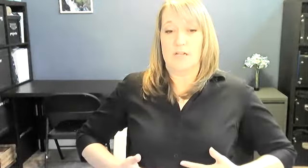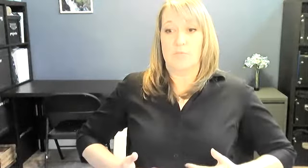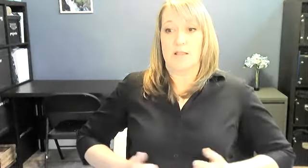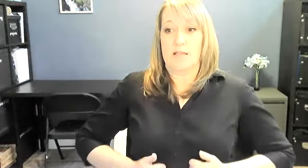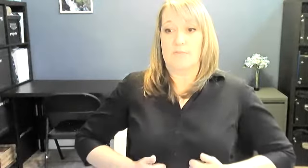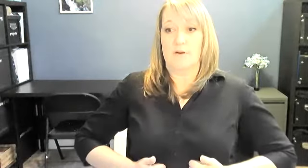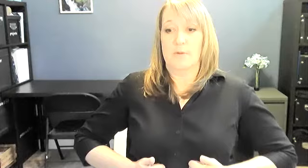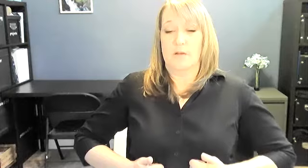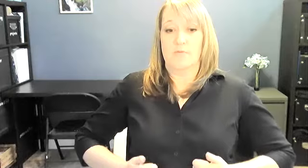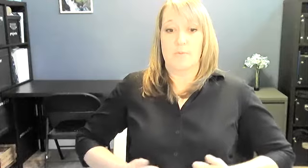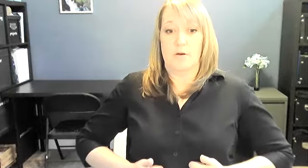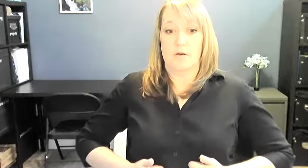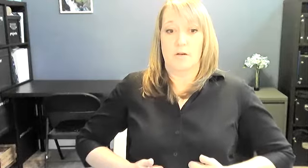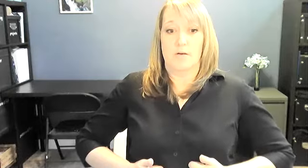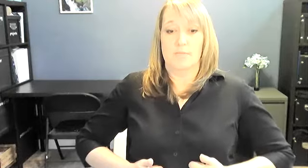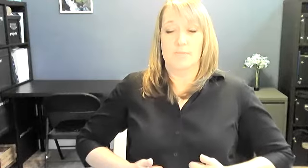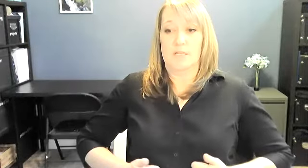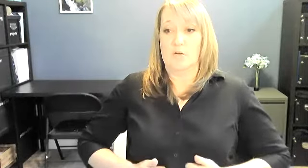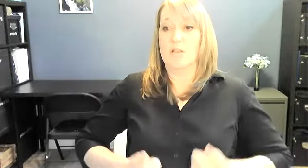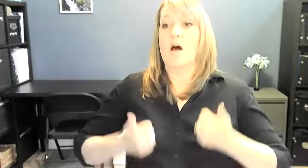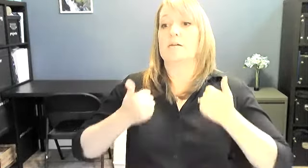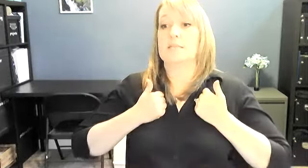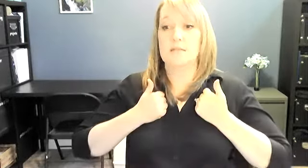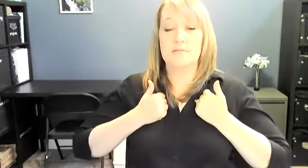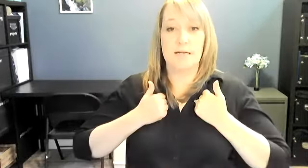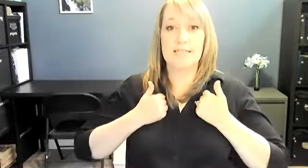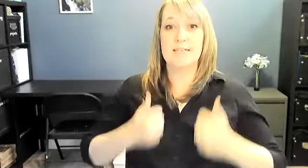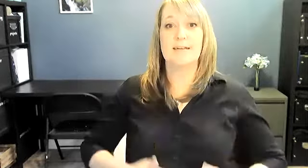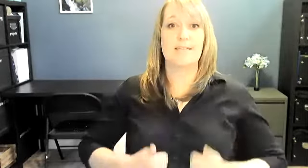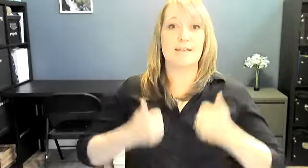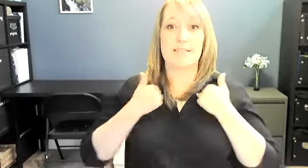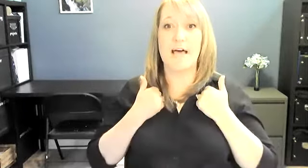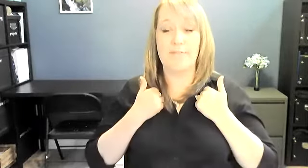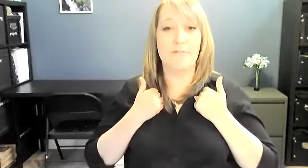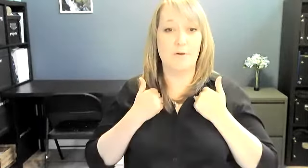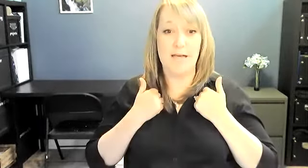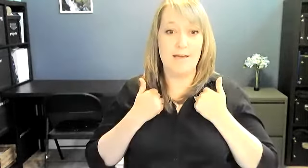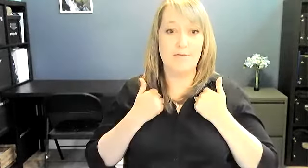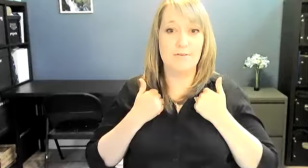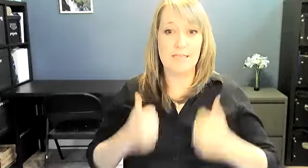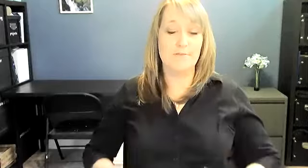and breathing from your lungs, right? That's life or live, live.